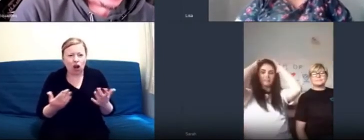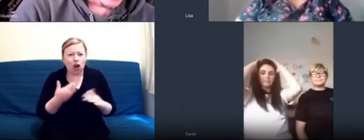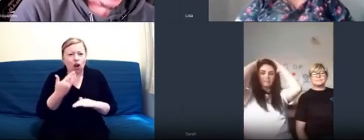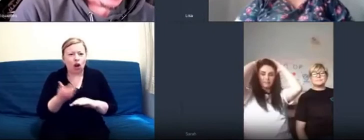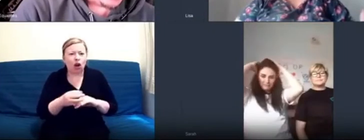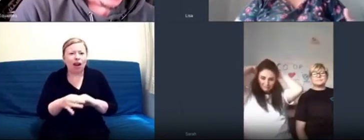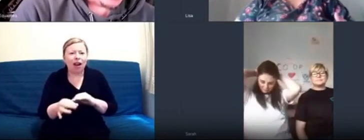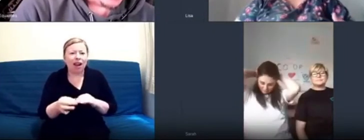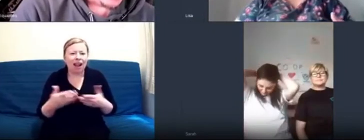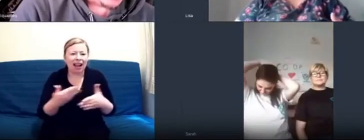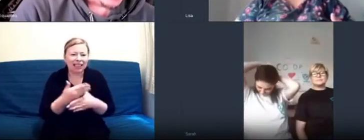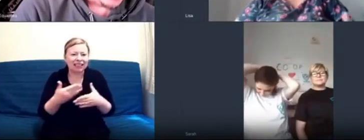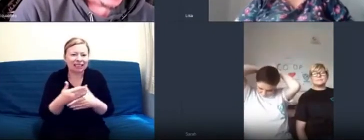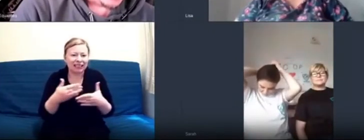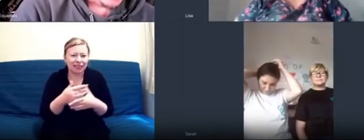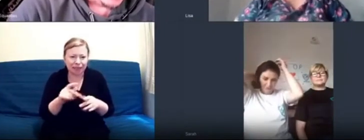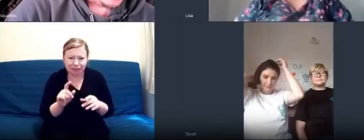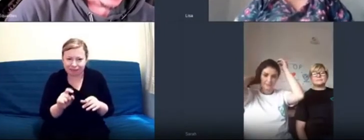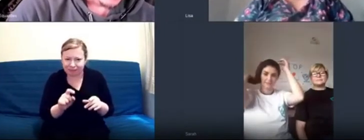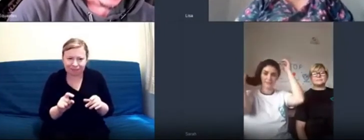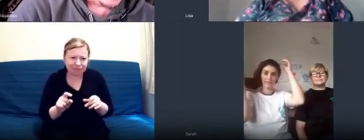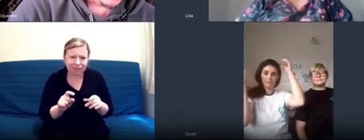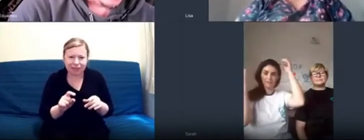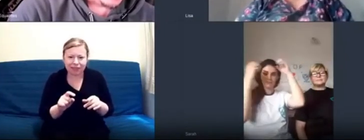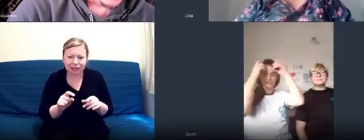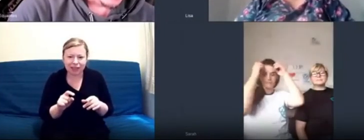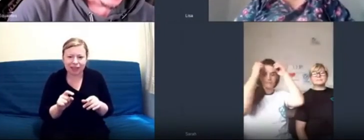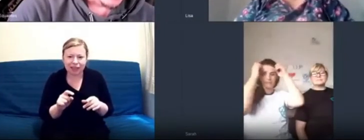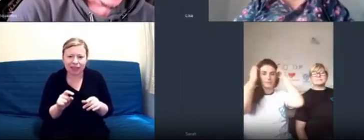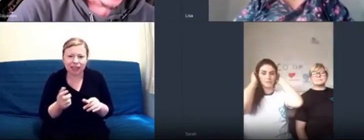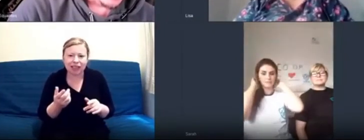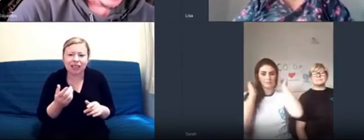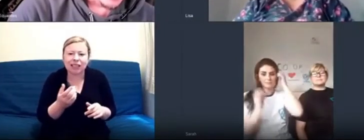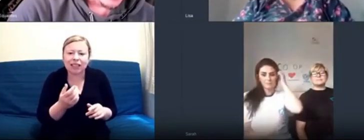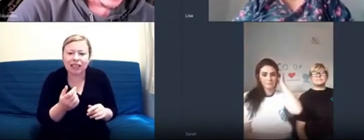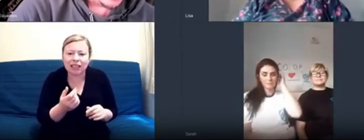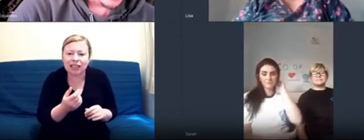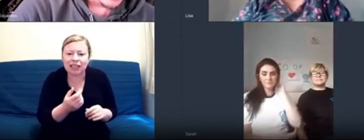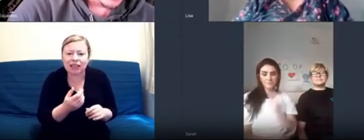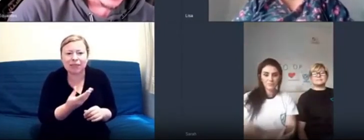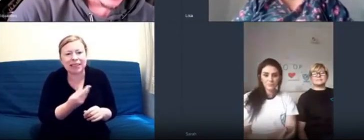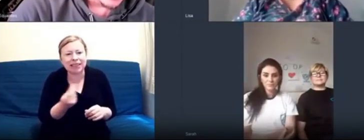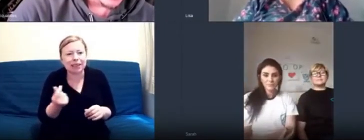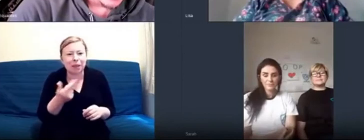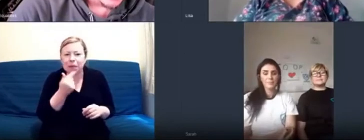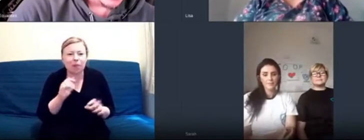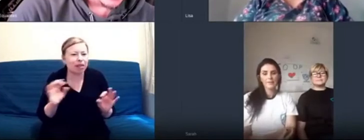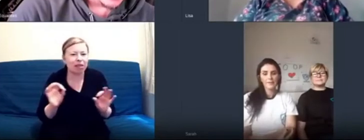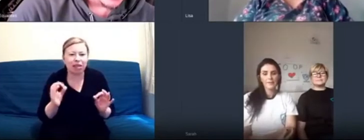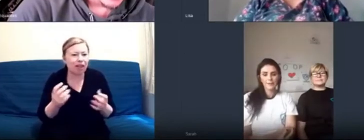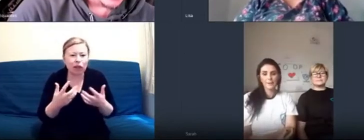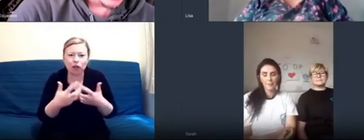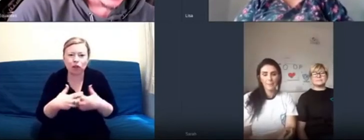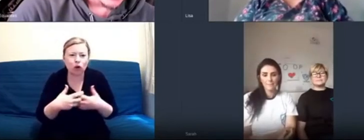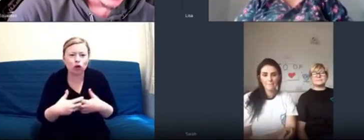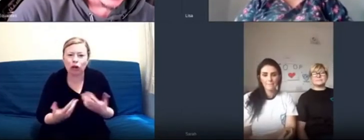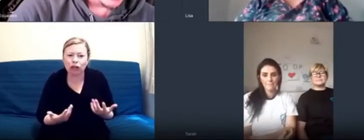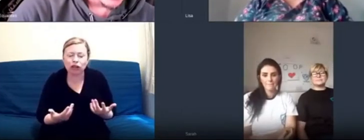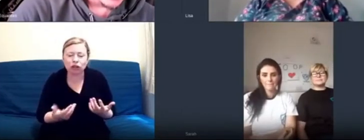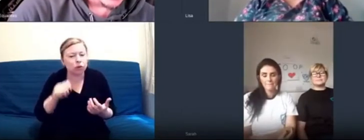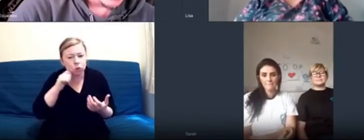online. Like, some people did have not having the technology to do it. They would be